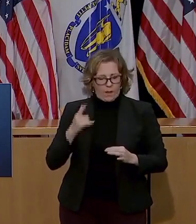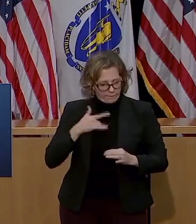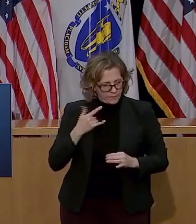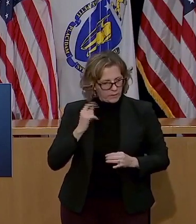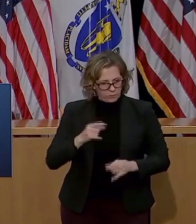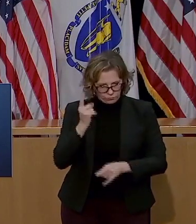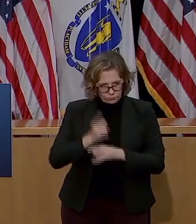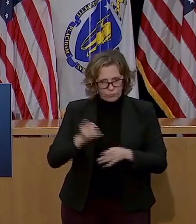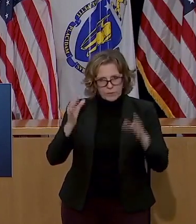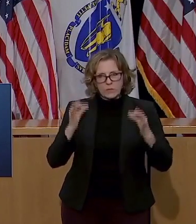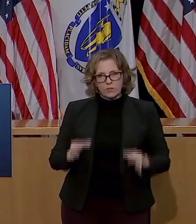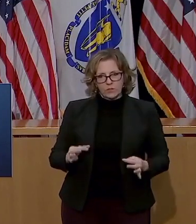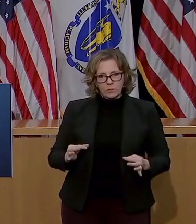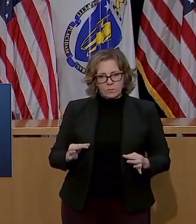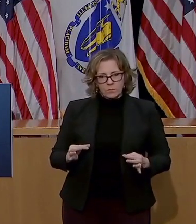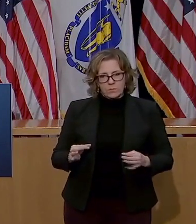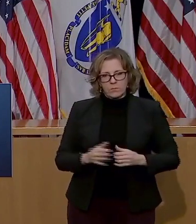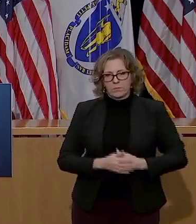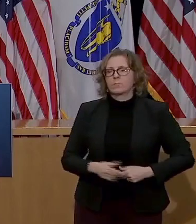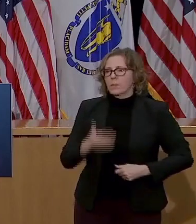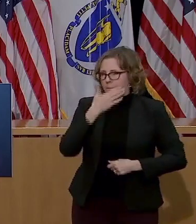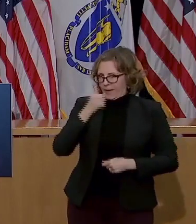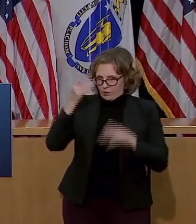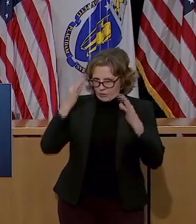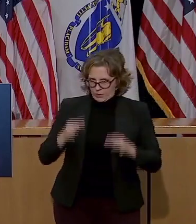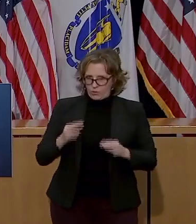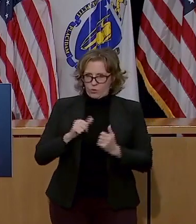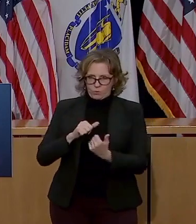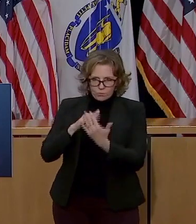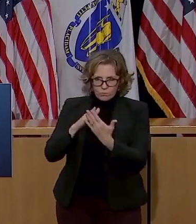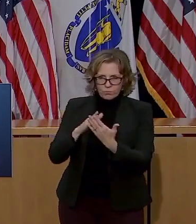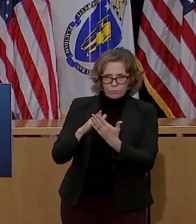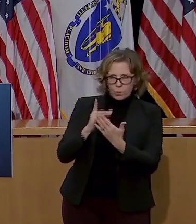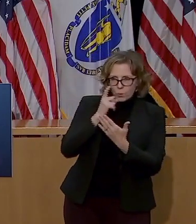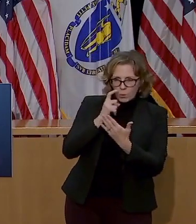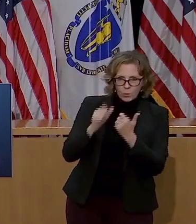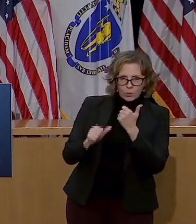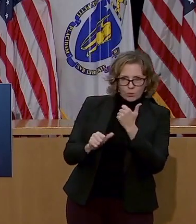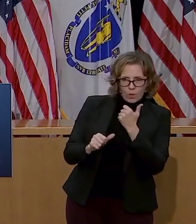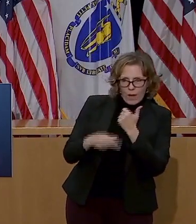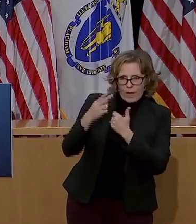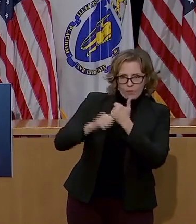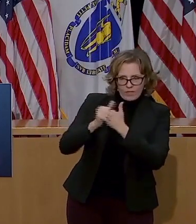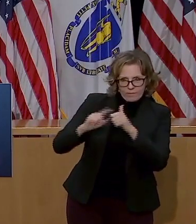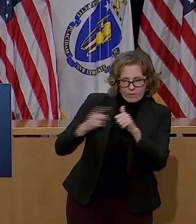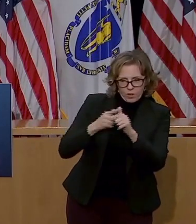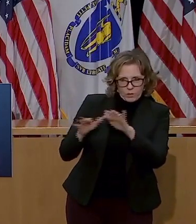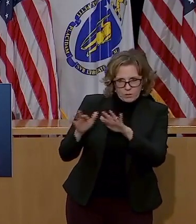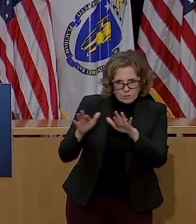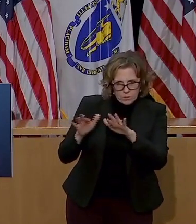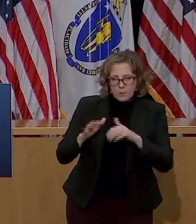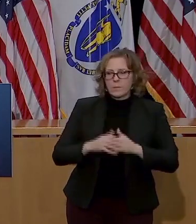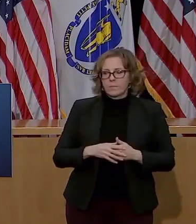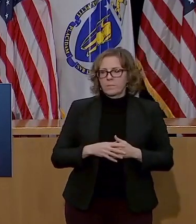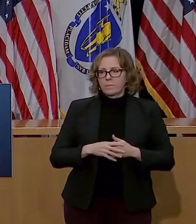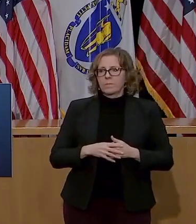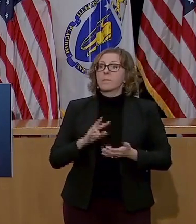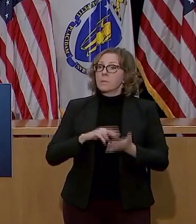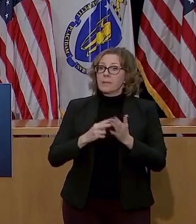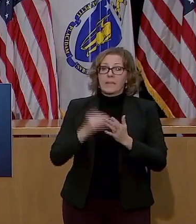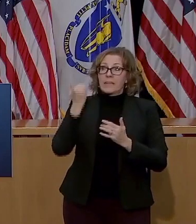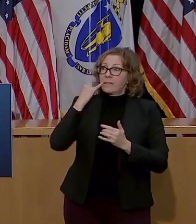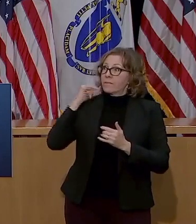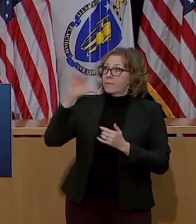literally dozens and dozens of sites that will bring our capacity, whether we have the vaccine or not, up to